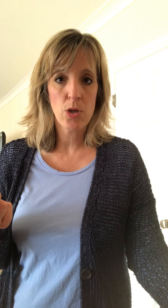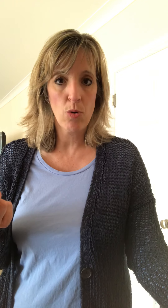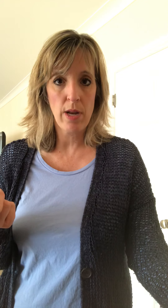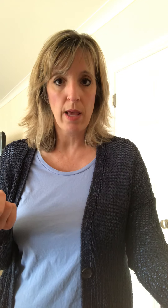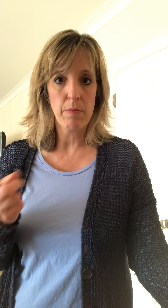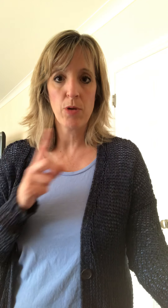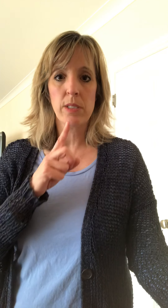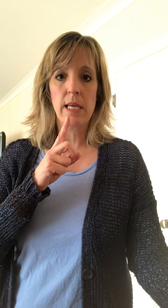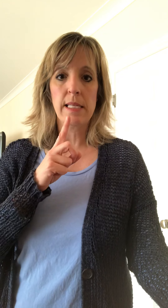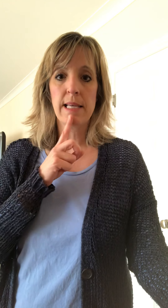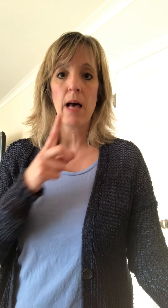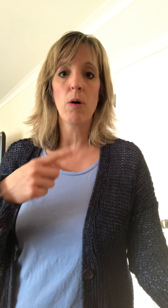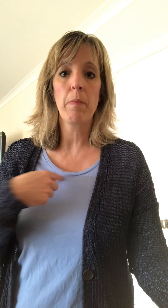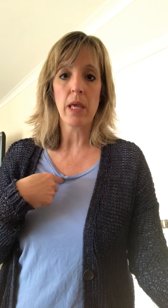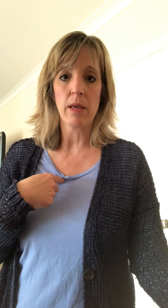your name, you would say, tell me,